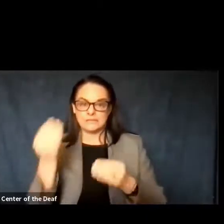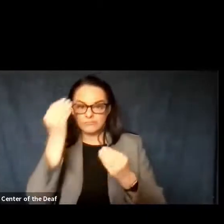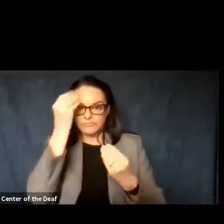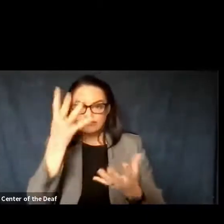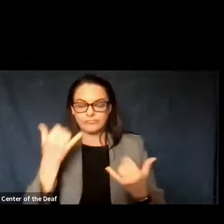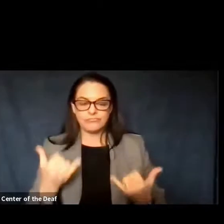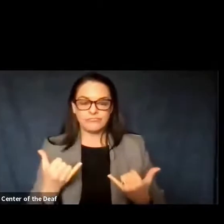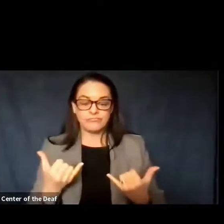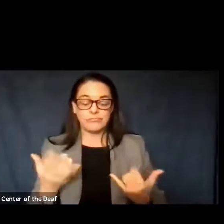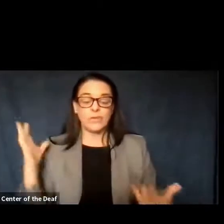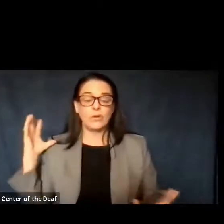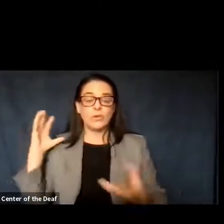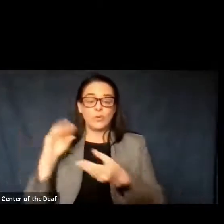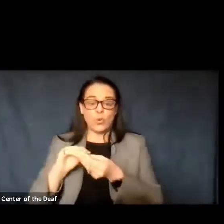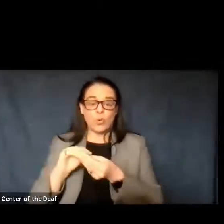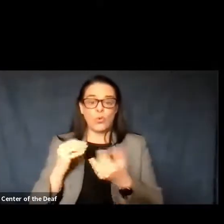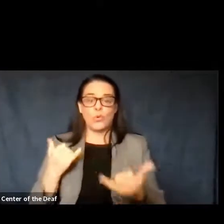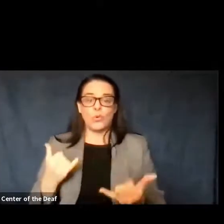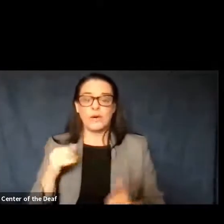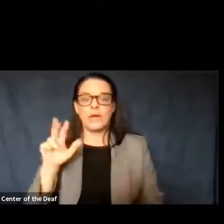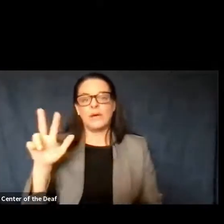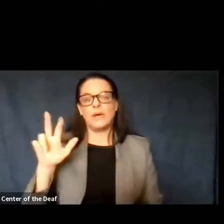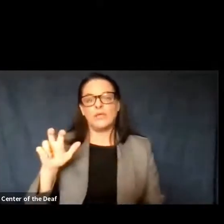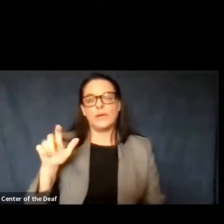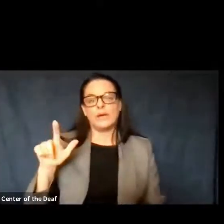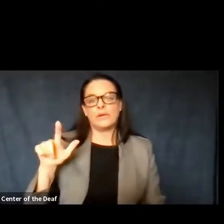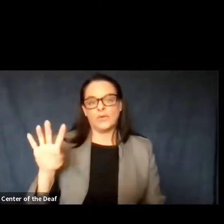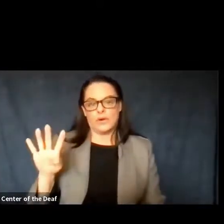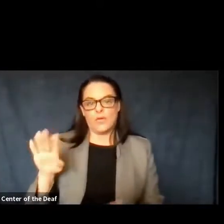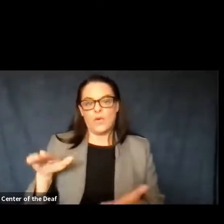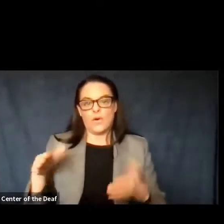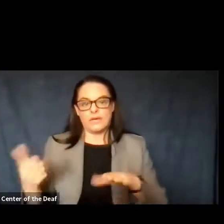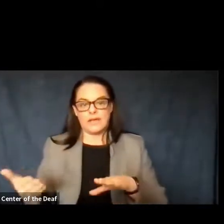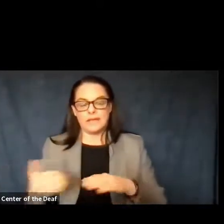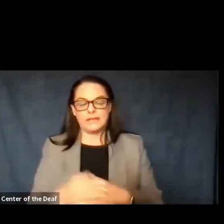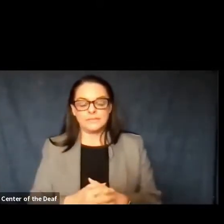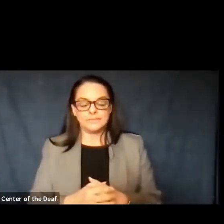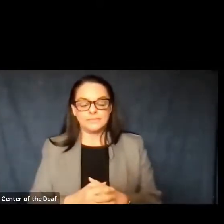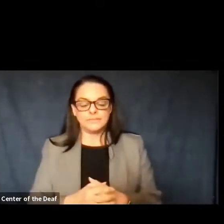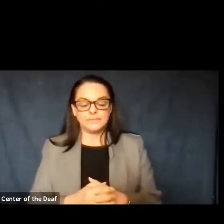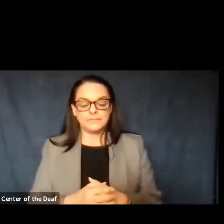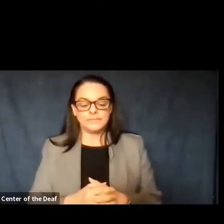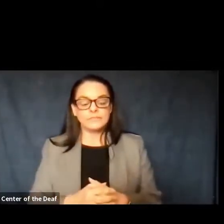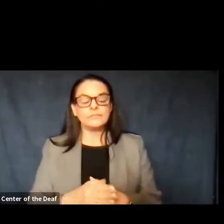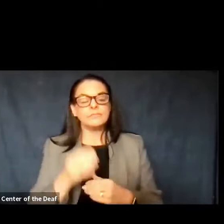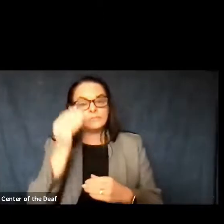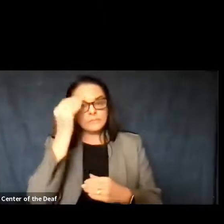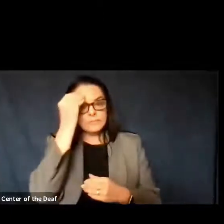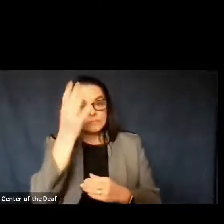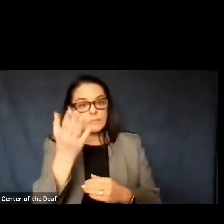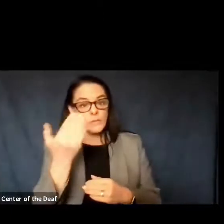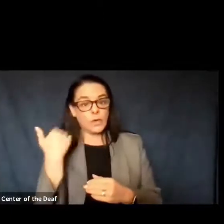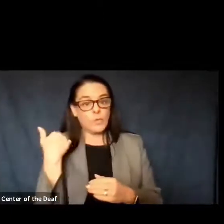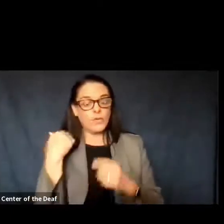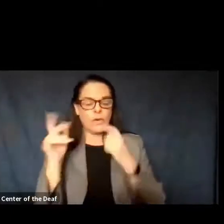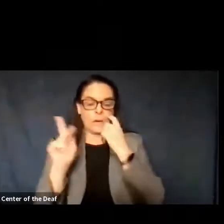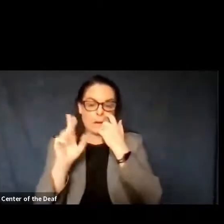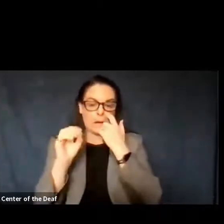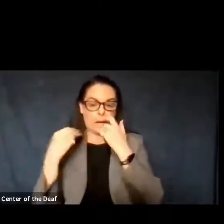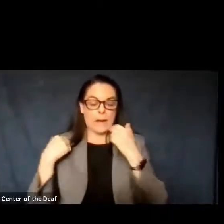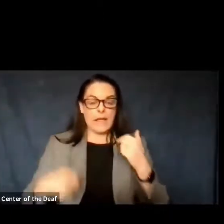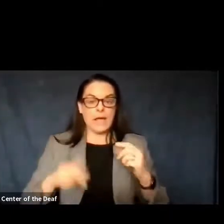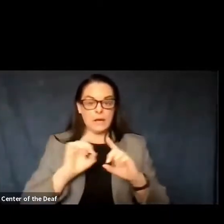today, raising our total to 324. As we previously mentioned, the Knox County Health